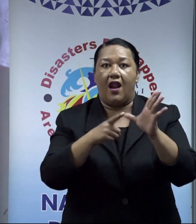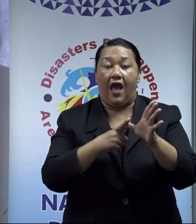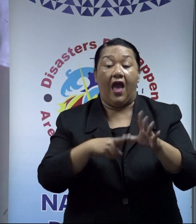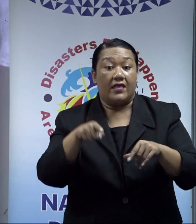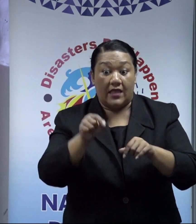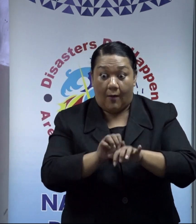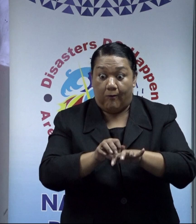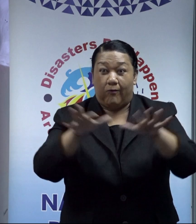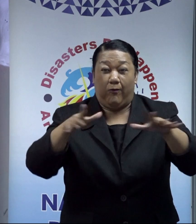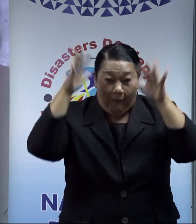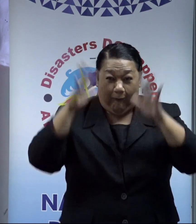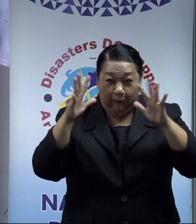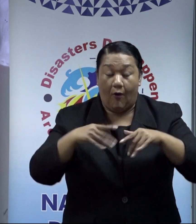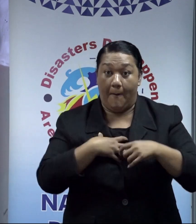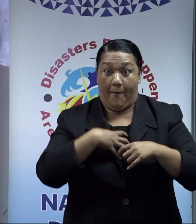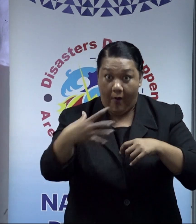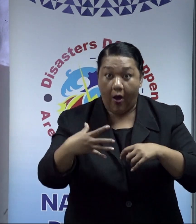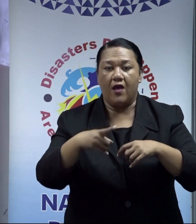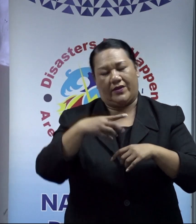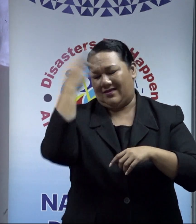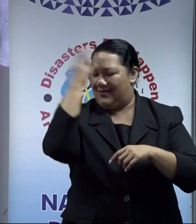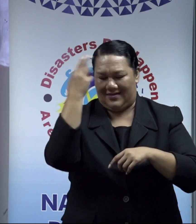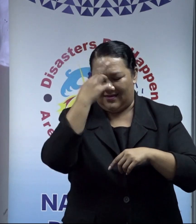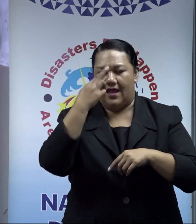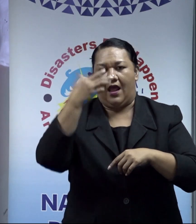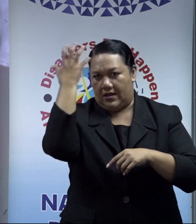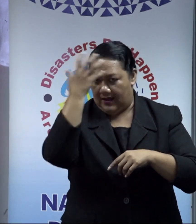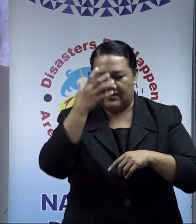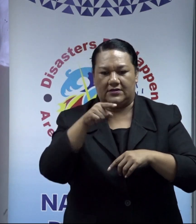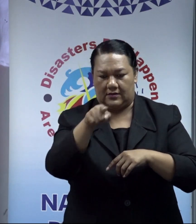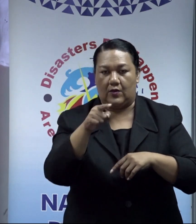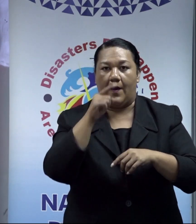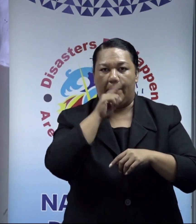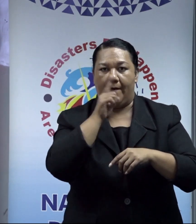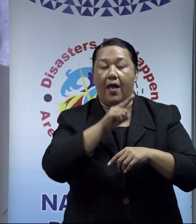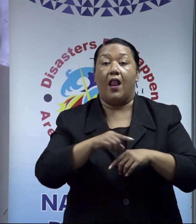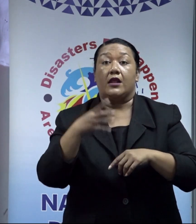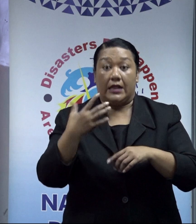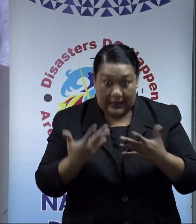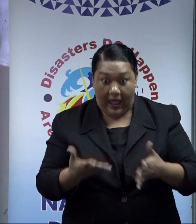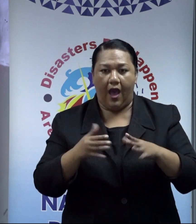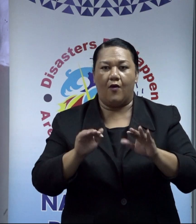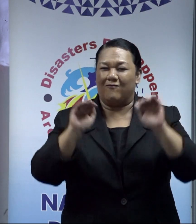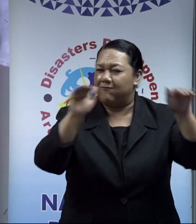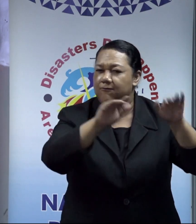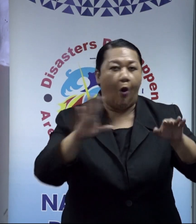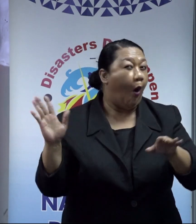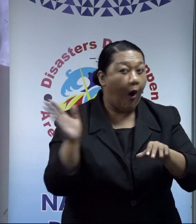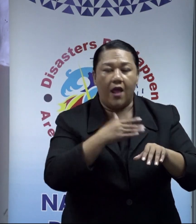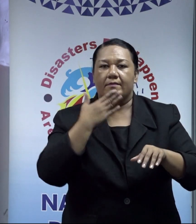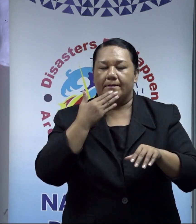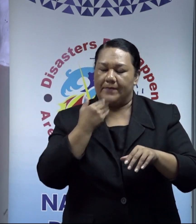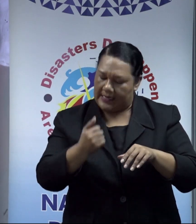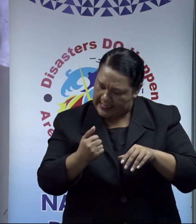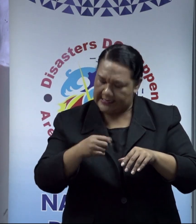these areas. Therefore, we would like to plead with the general public to prepare now, and should the need to evacuate